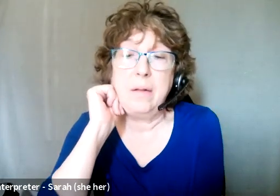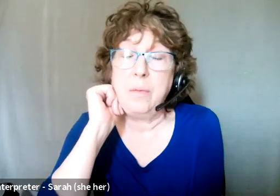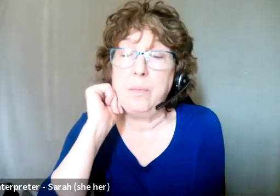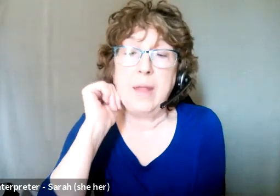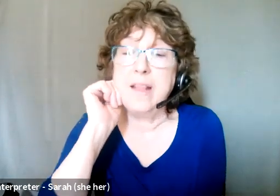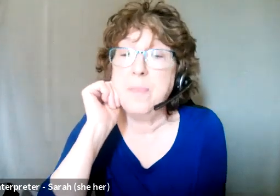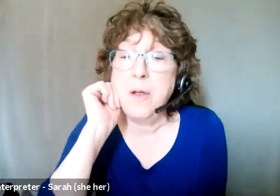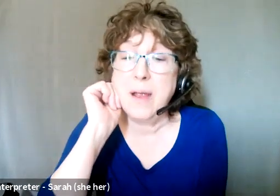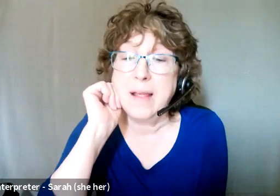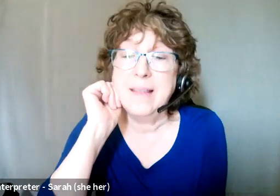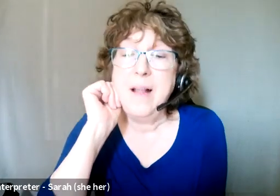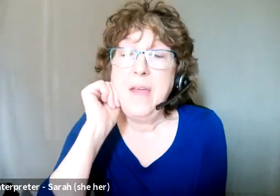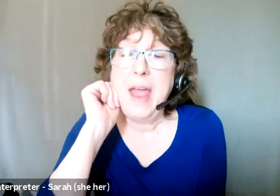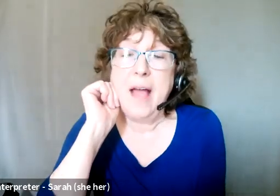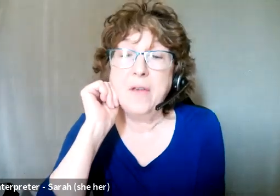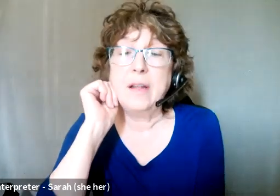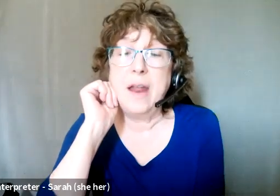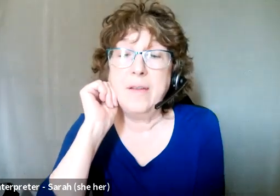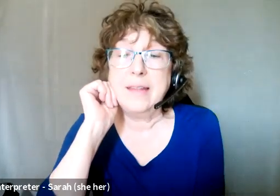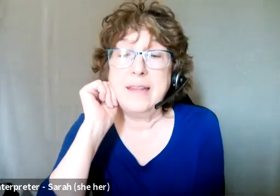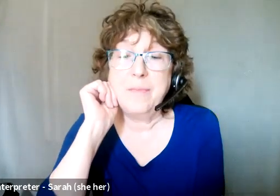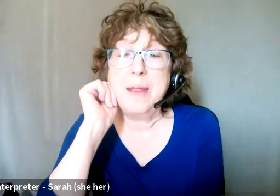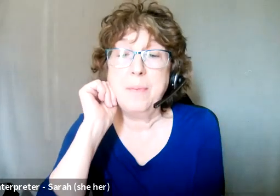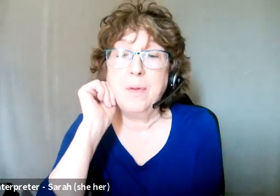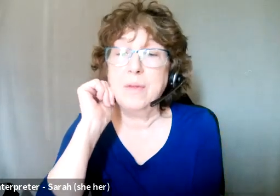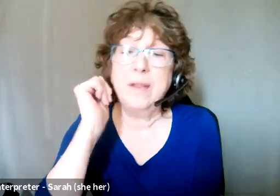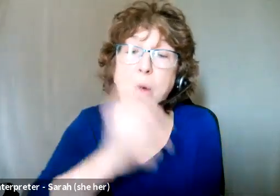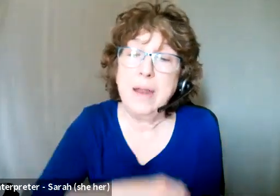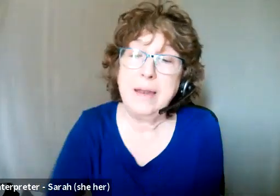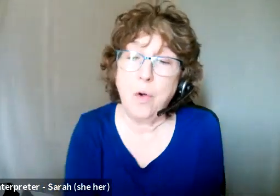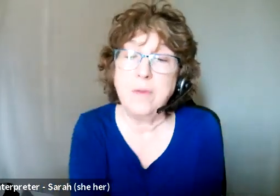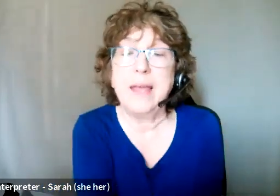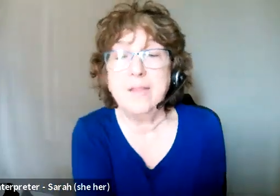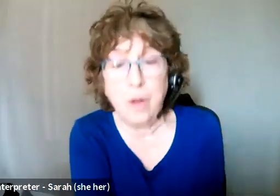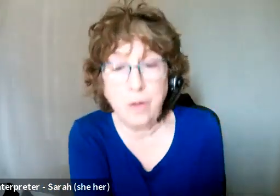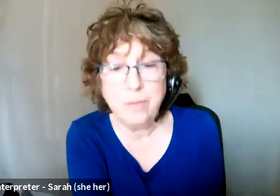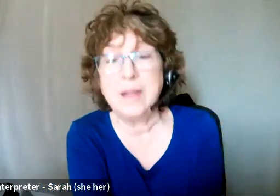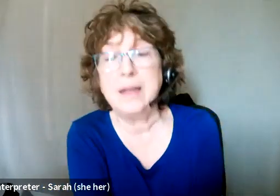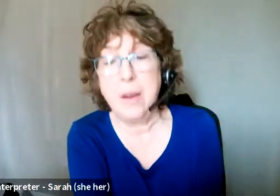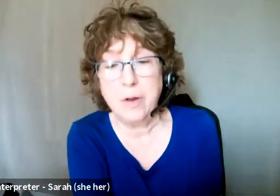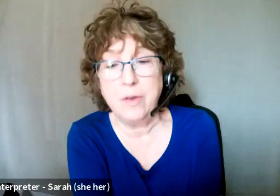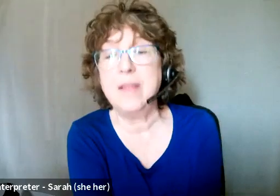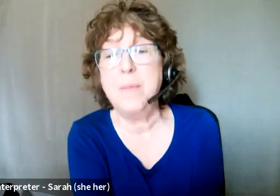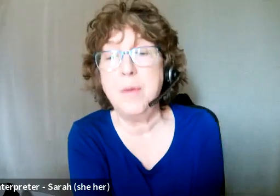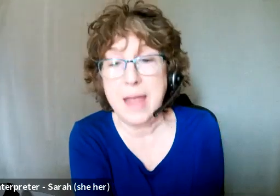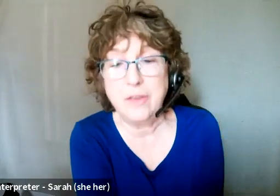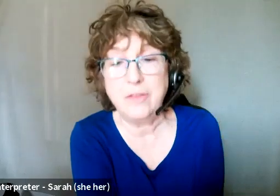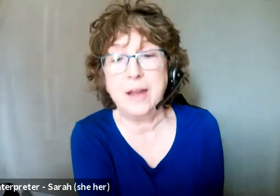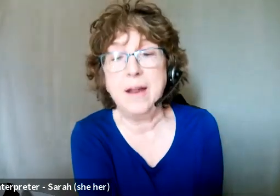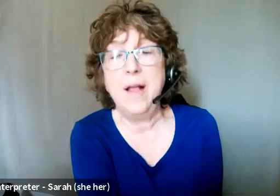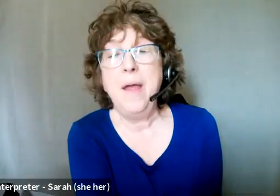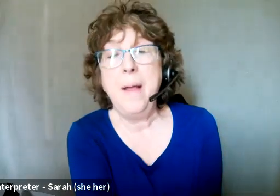ASU Dub and that experience. And there's a lot of, as a deaf people, there's, of course I had struggles